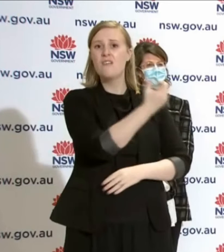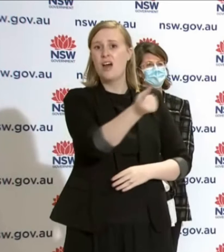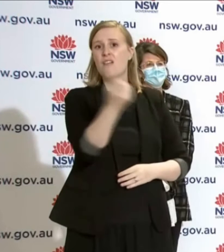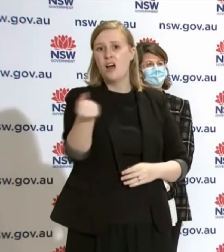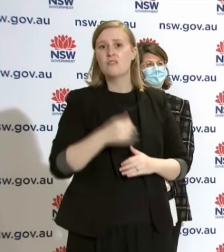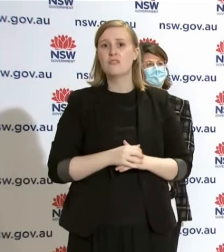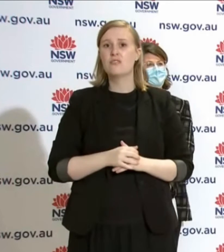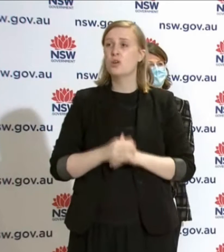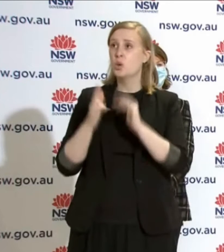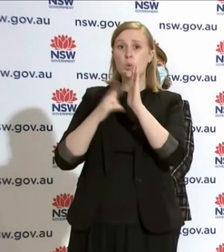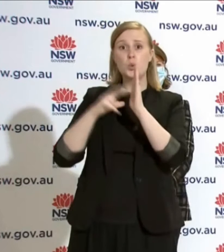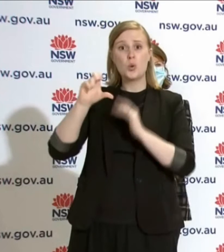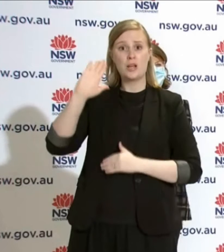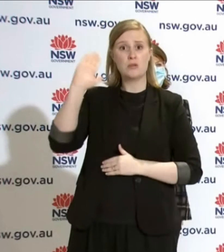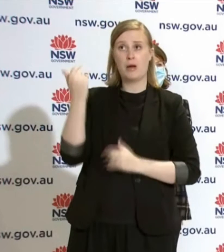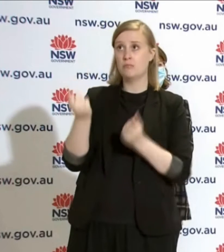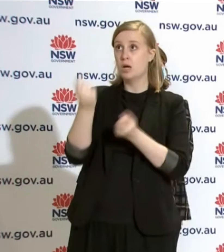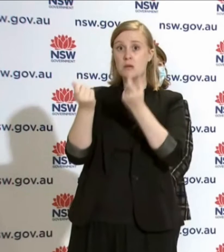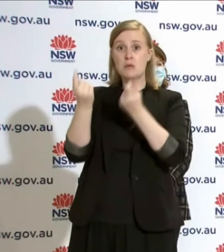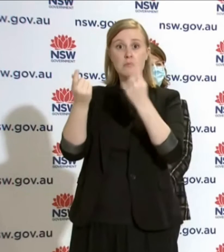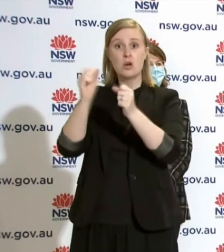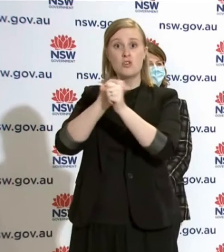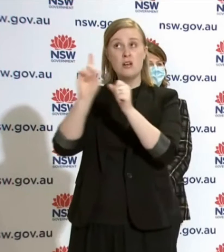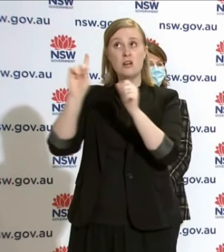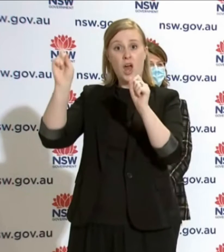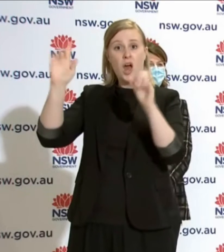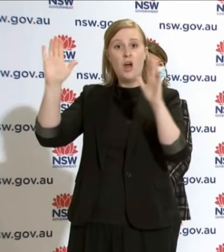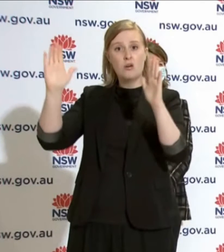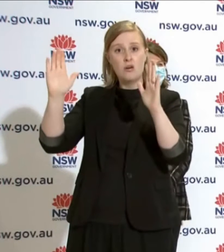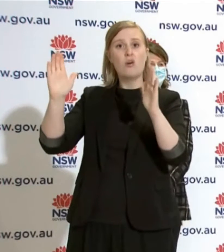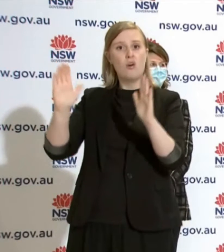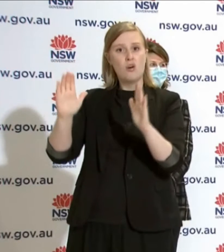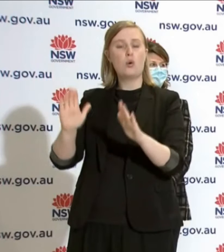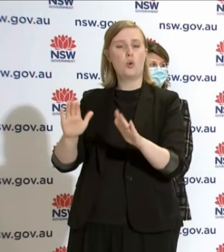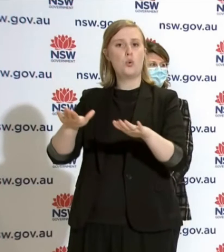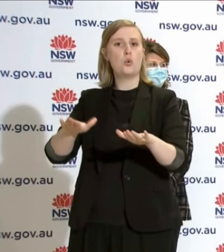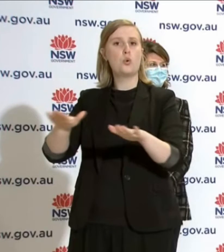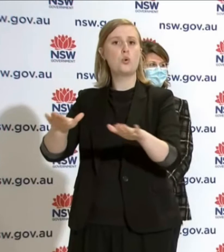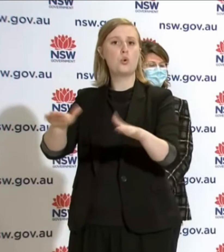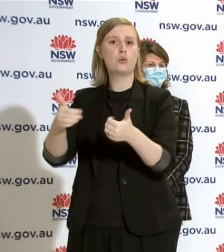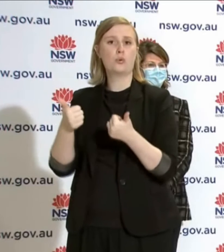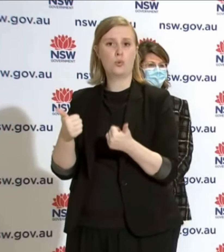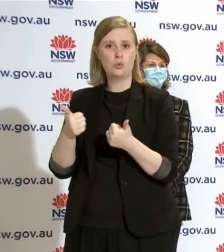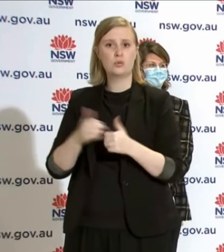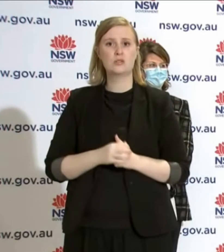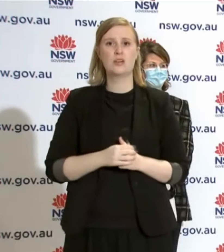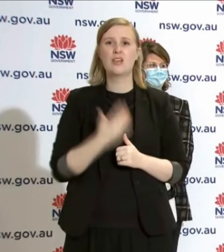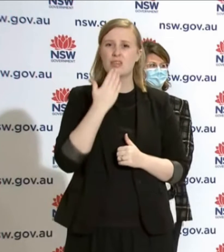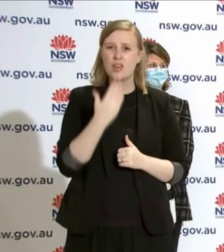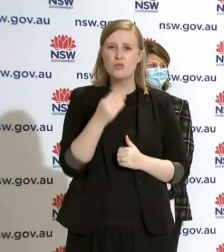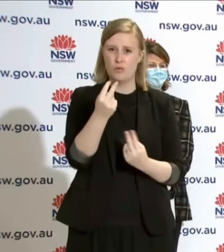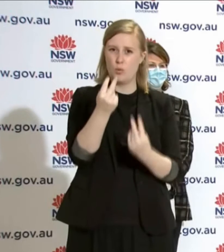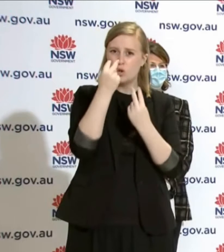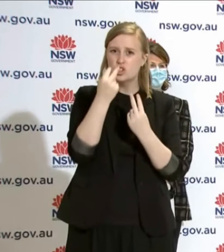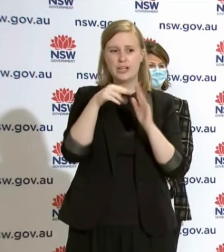and I just want to thank the response in that region to the public health advice it still is important that we stay the course there